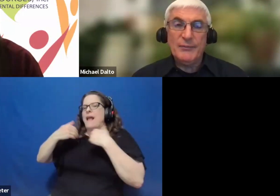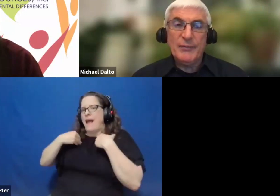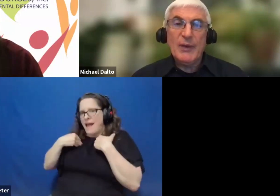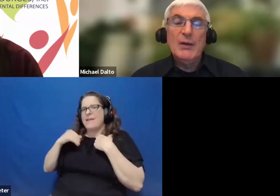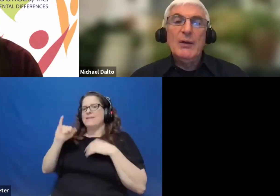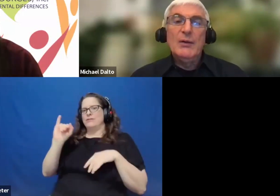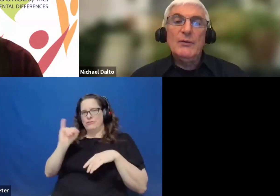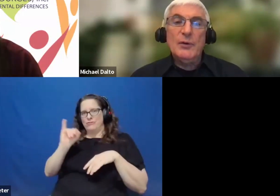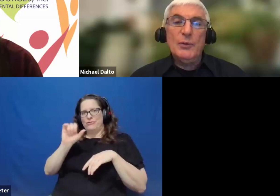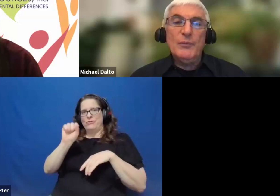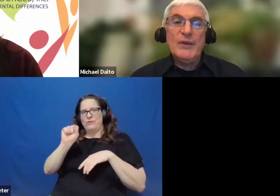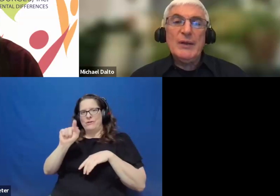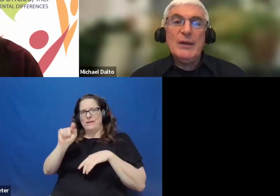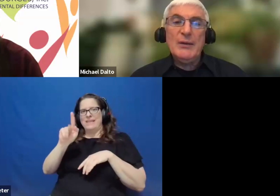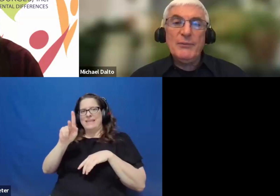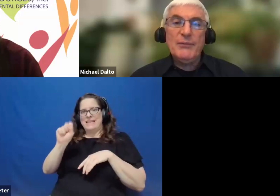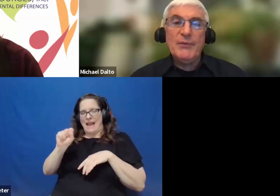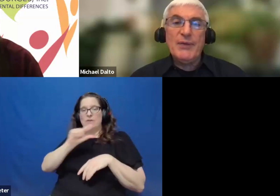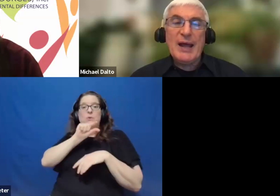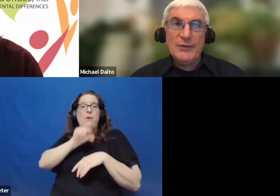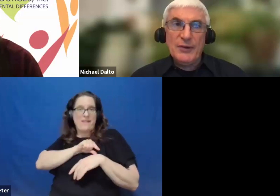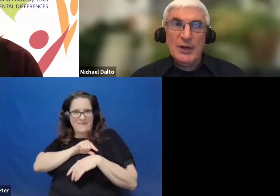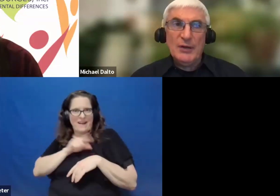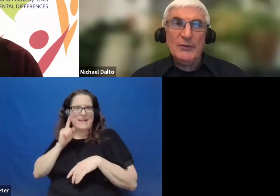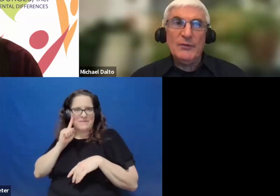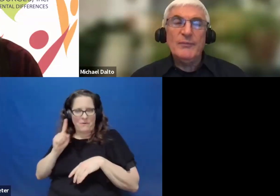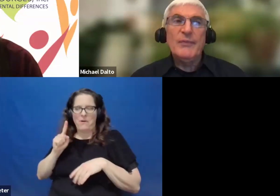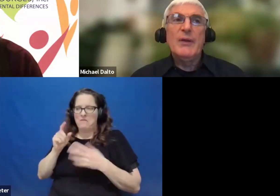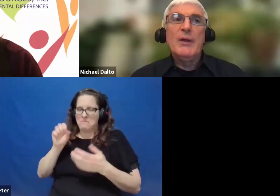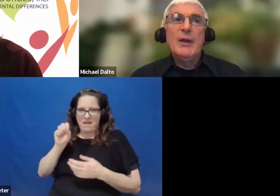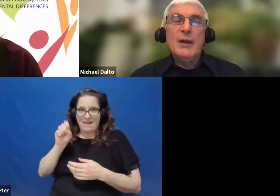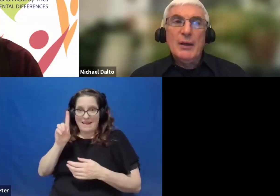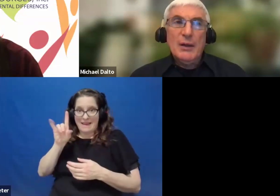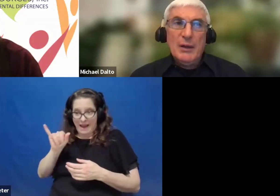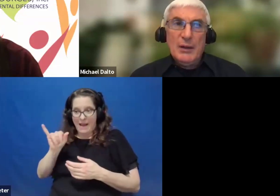status. So if that's the case,